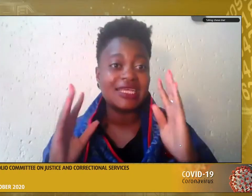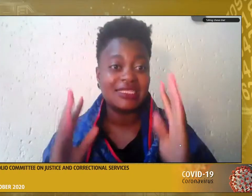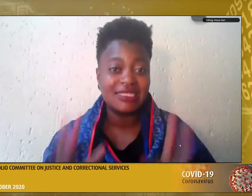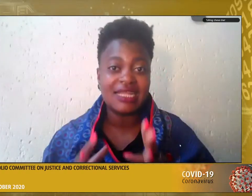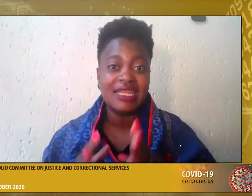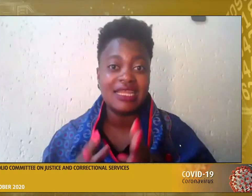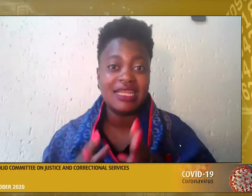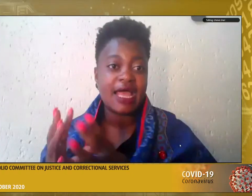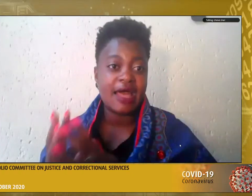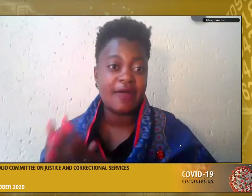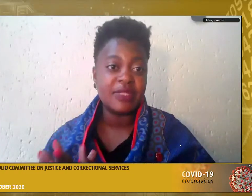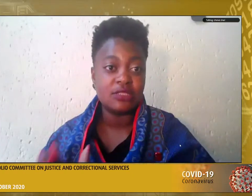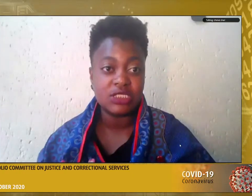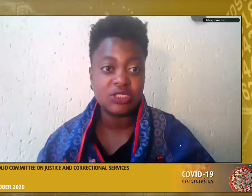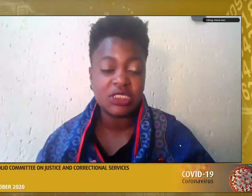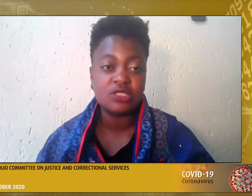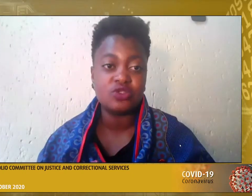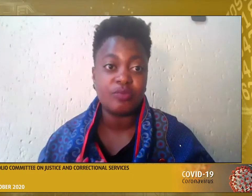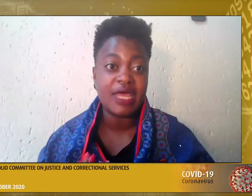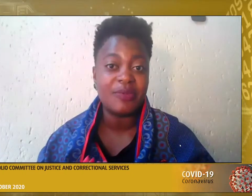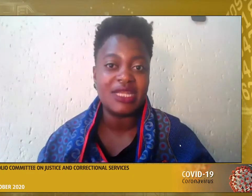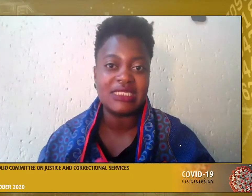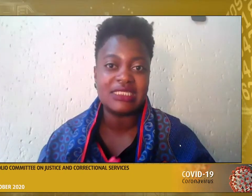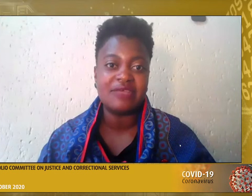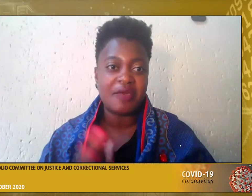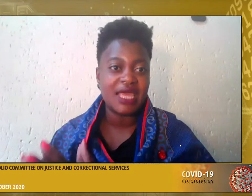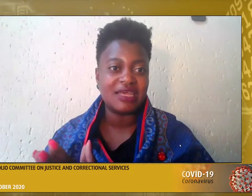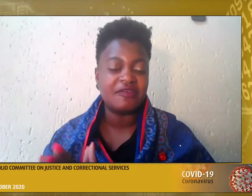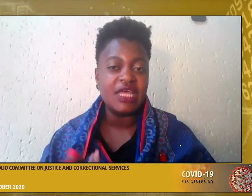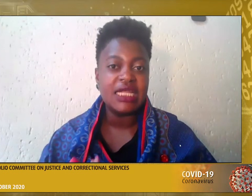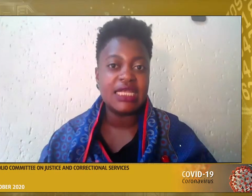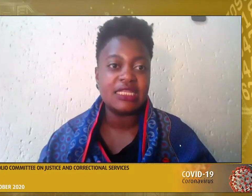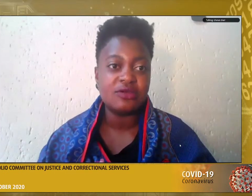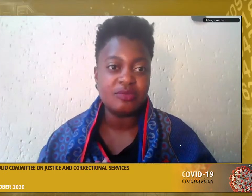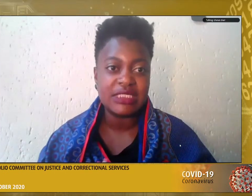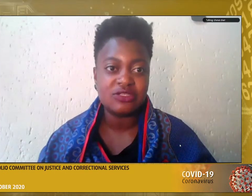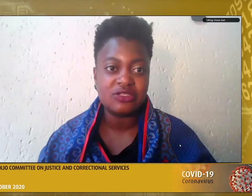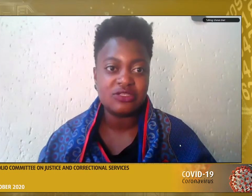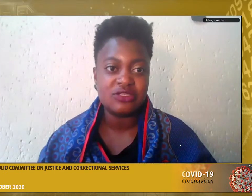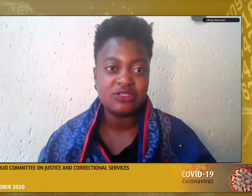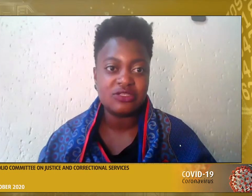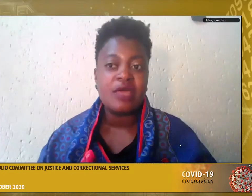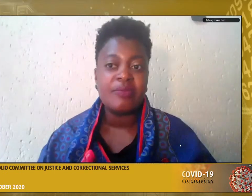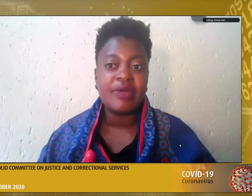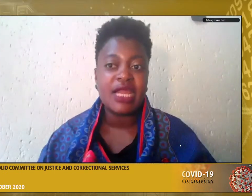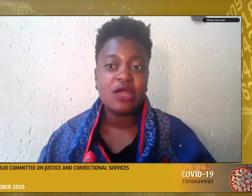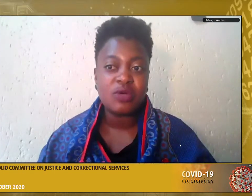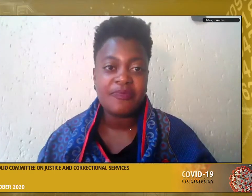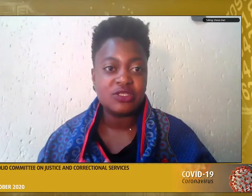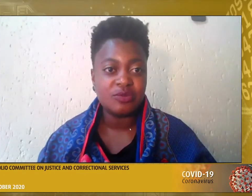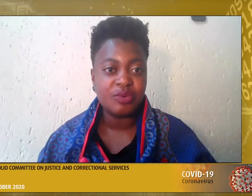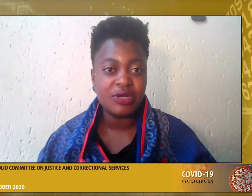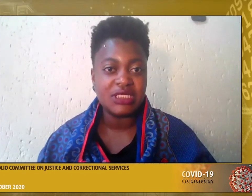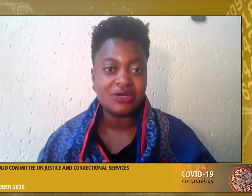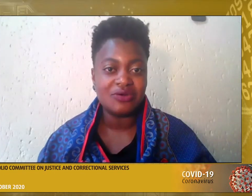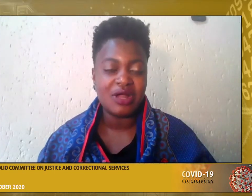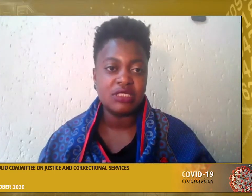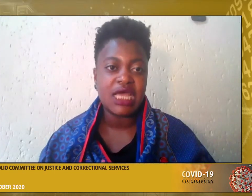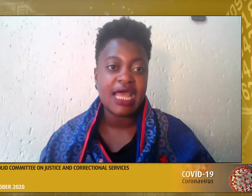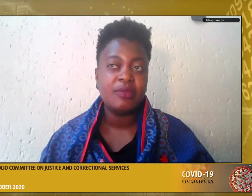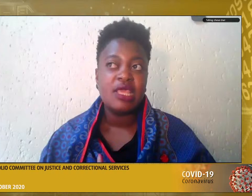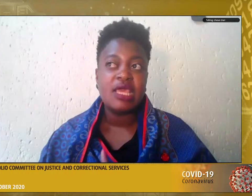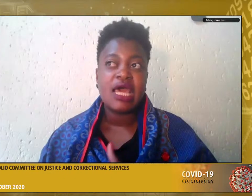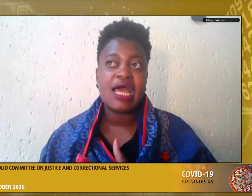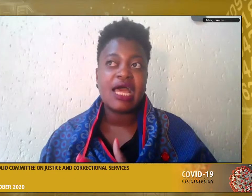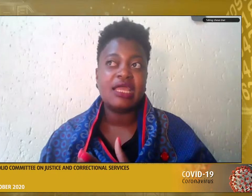is exactly what happens in those situations. So my apologies if I might have led the committee astray. But I also want to come back to the point